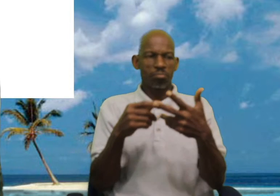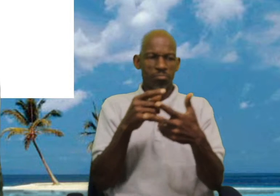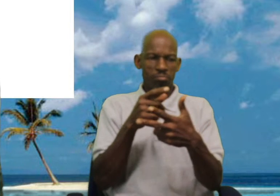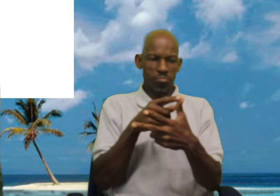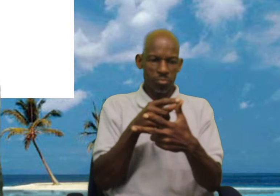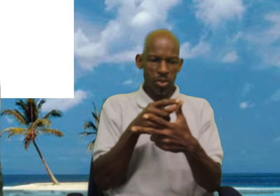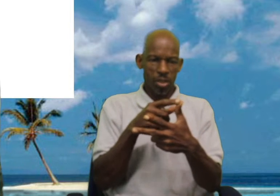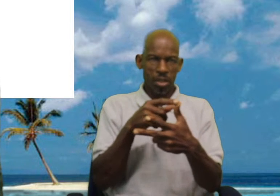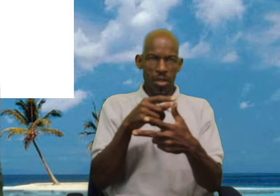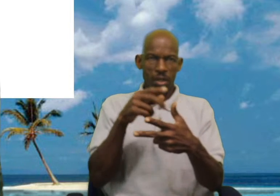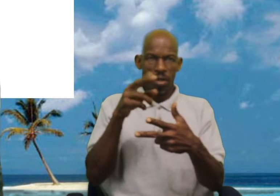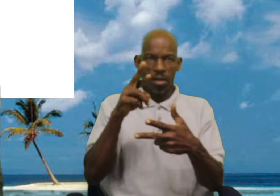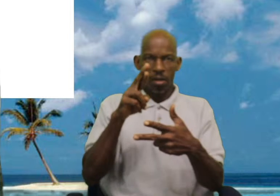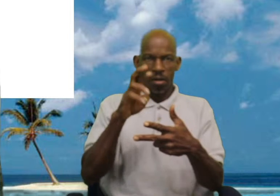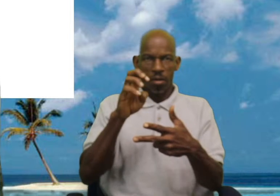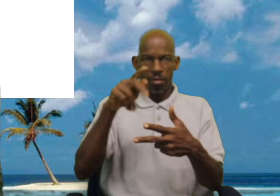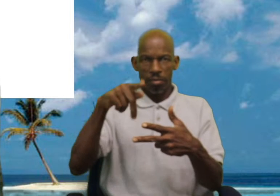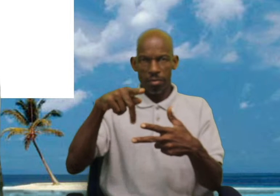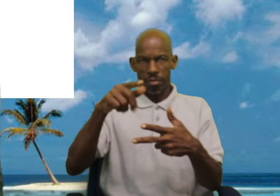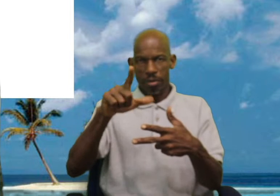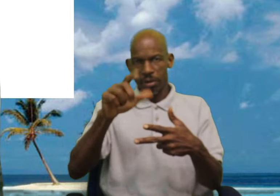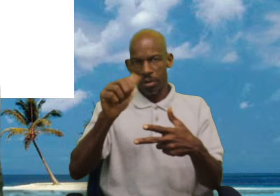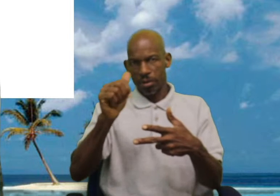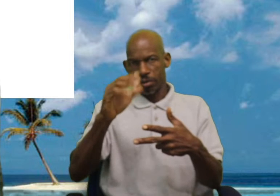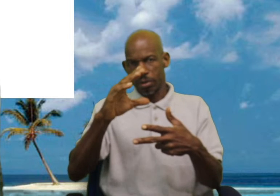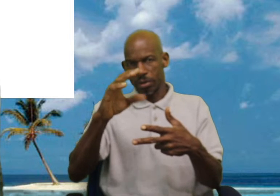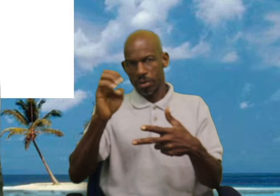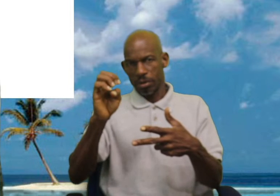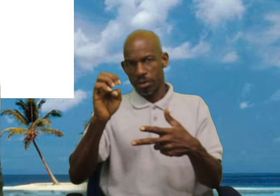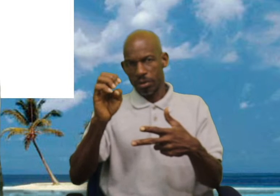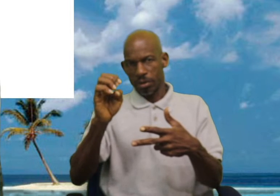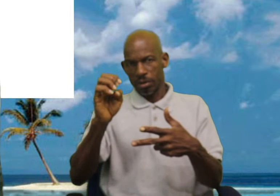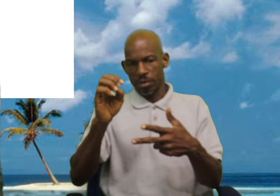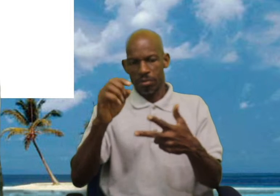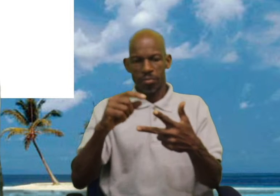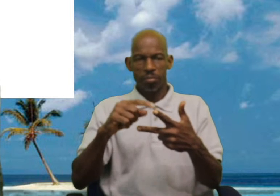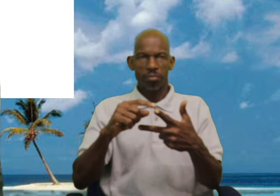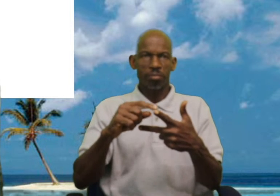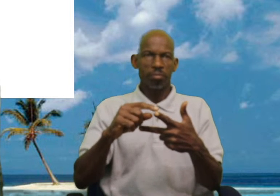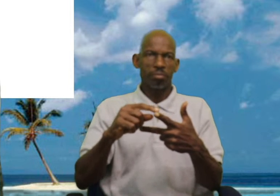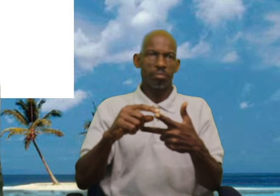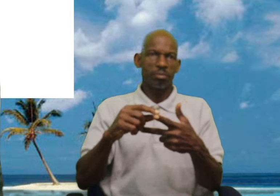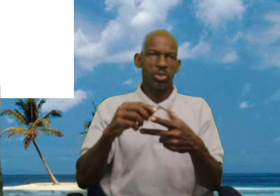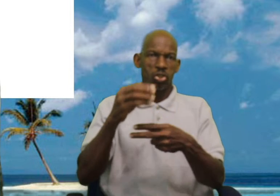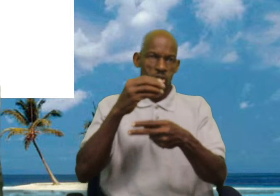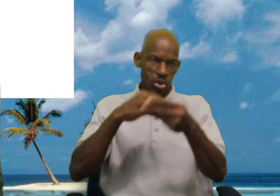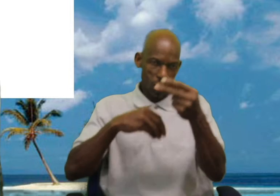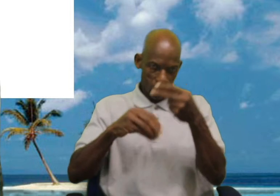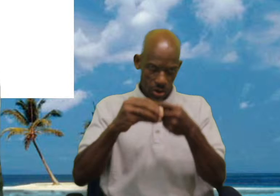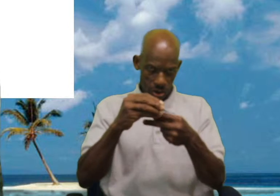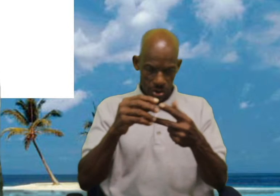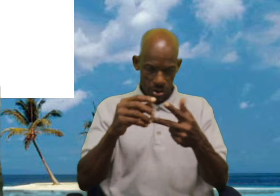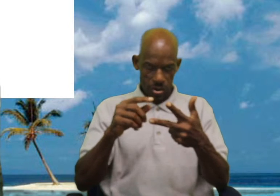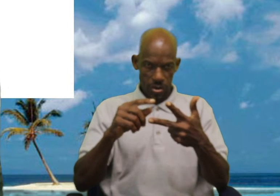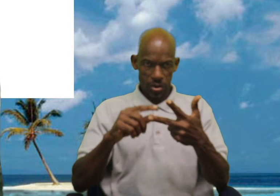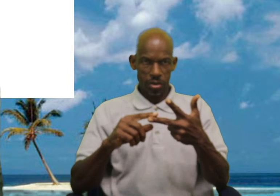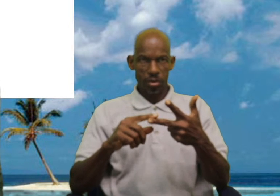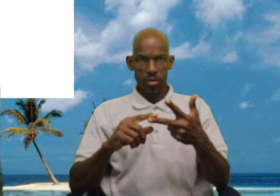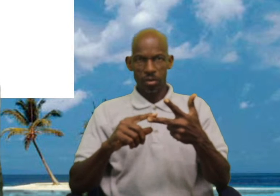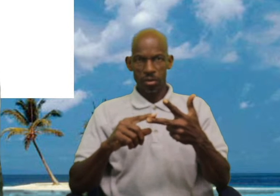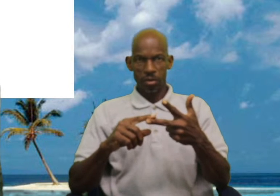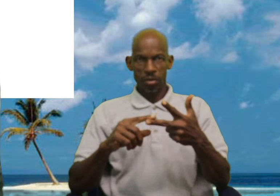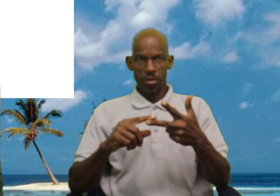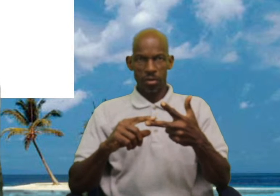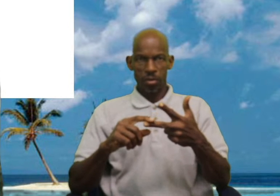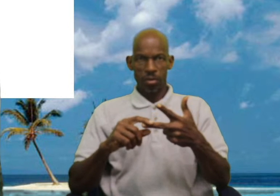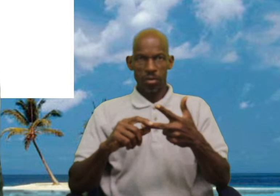the subject in the sentence, right? So we are changing the girl. It's the same girl we're talking